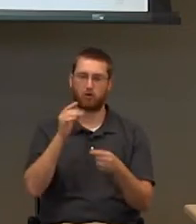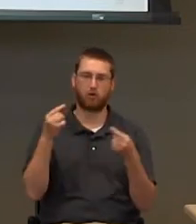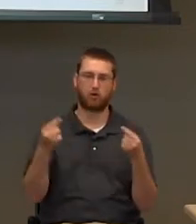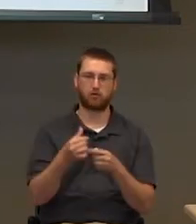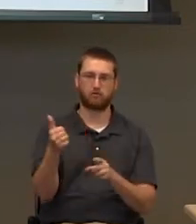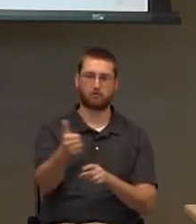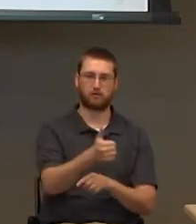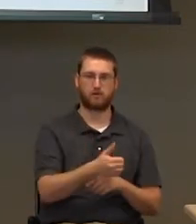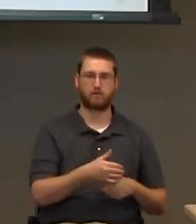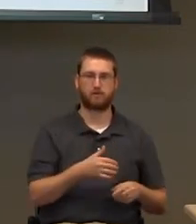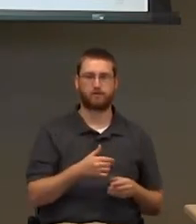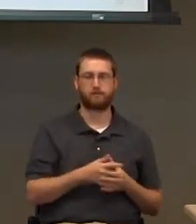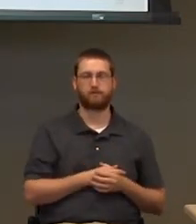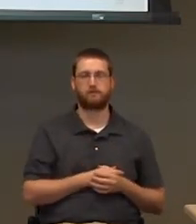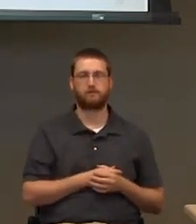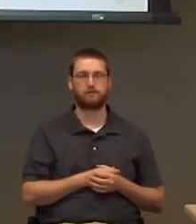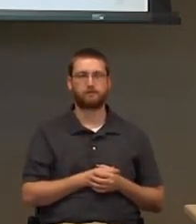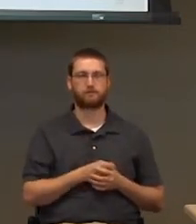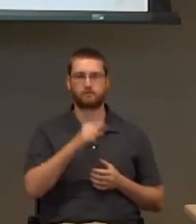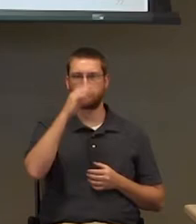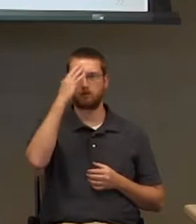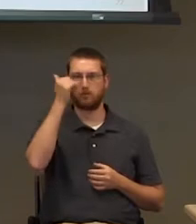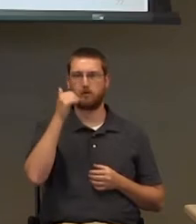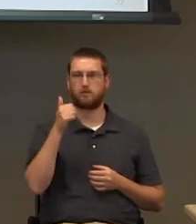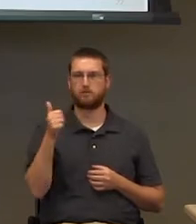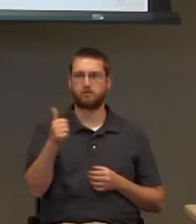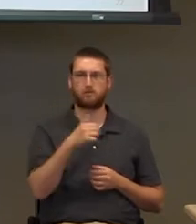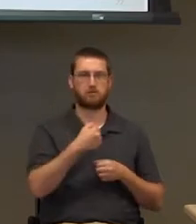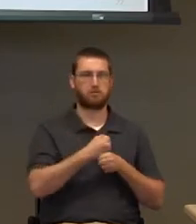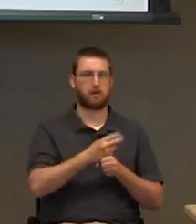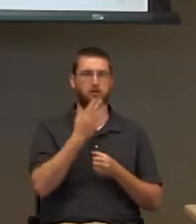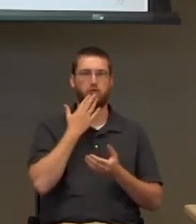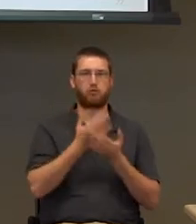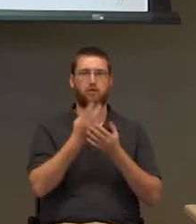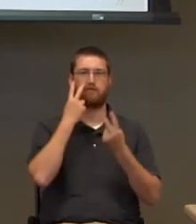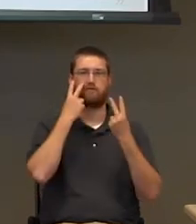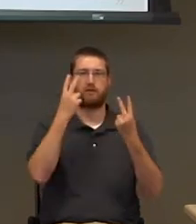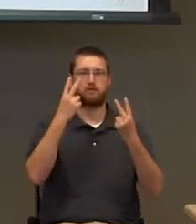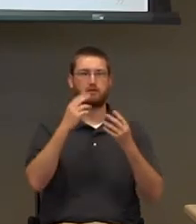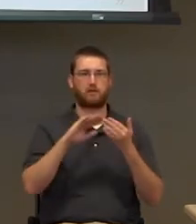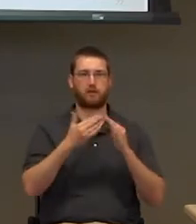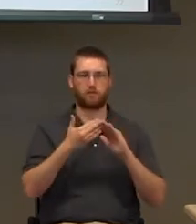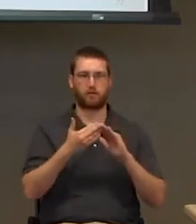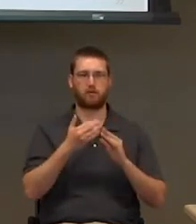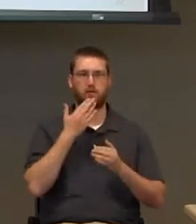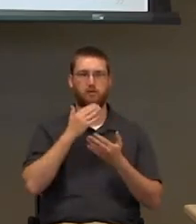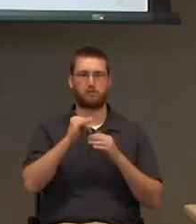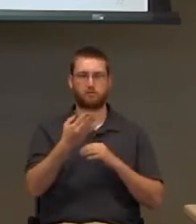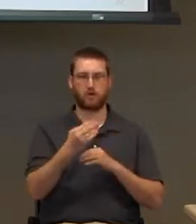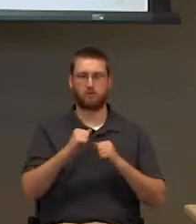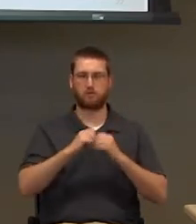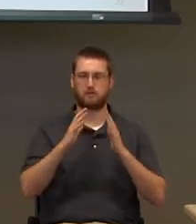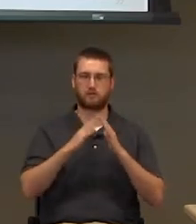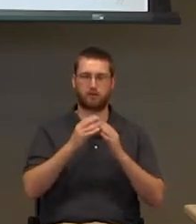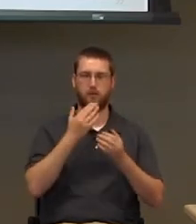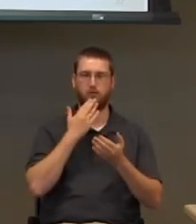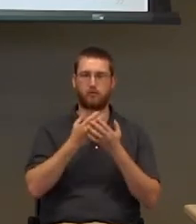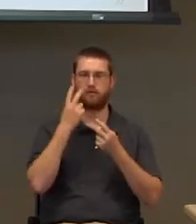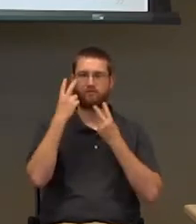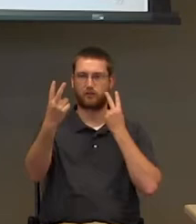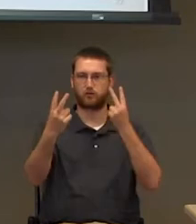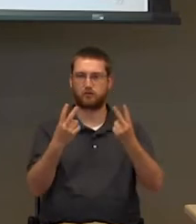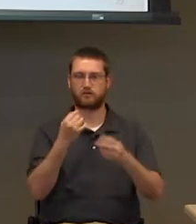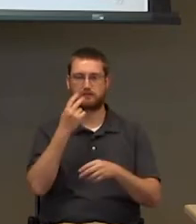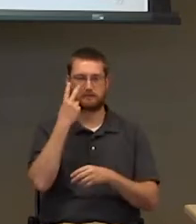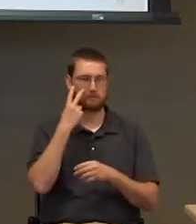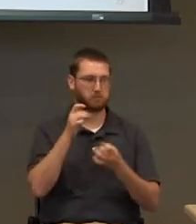good. Because you've created a vision as a community. I believe that we have done a good job, if I do say so myself, of trying